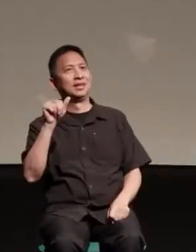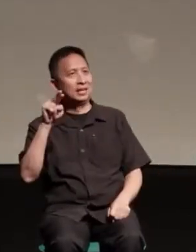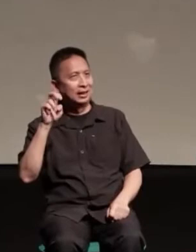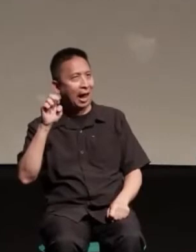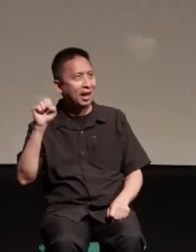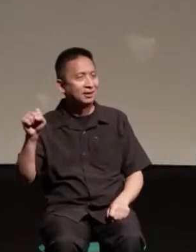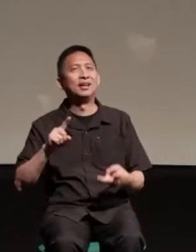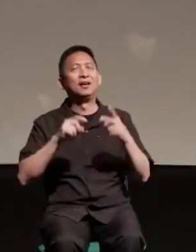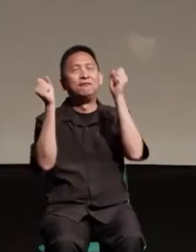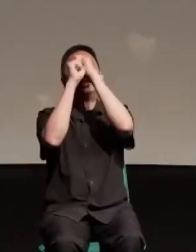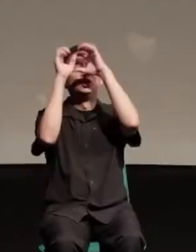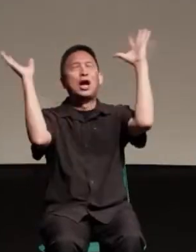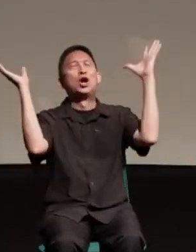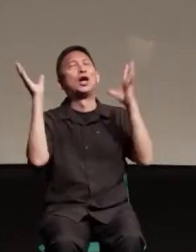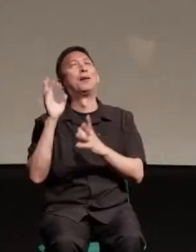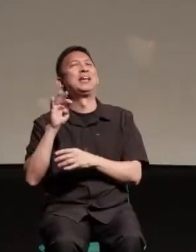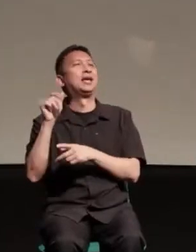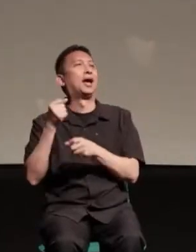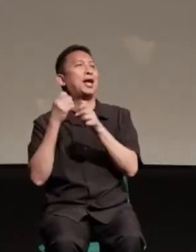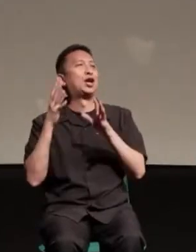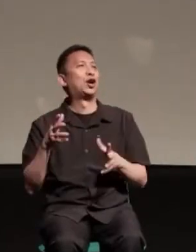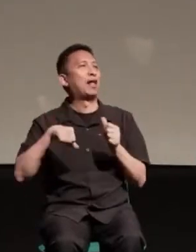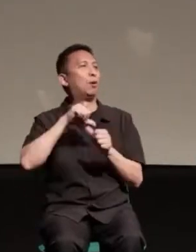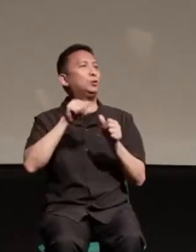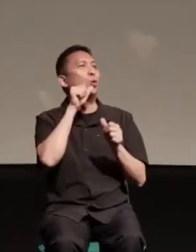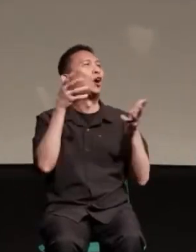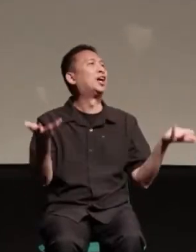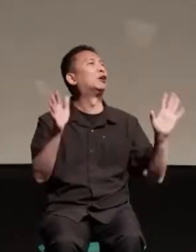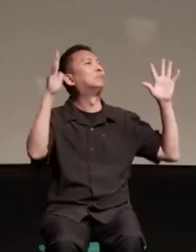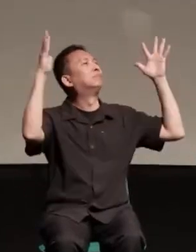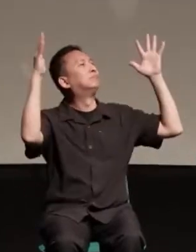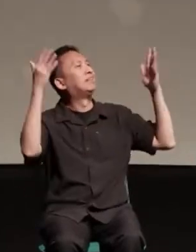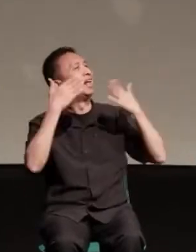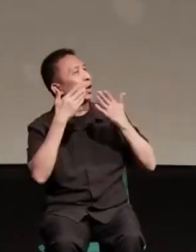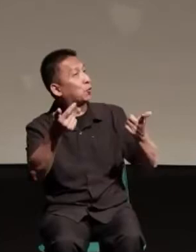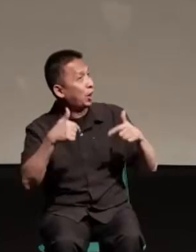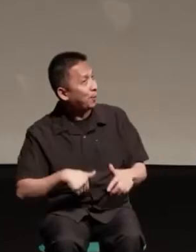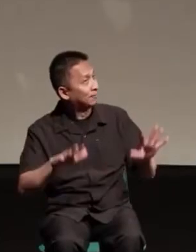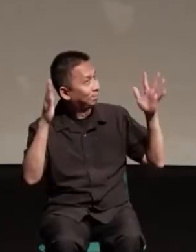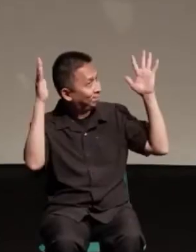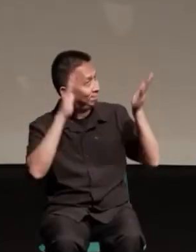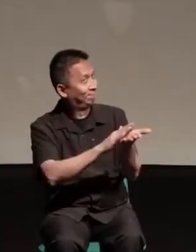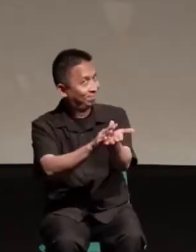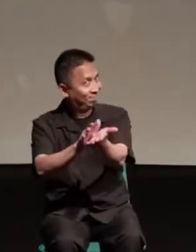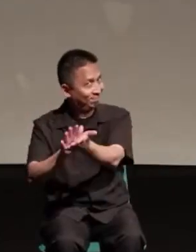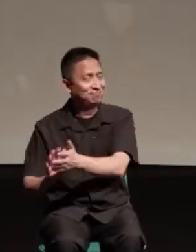Maker Media Fellows who are at the conference right now. We're glad you're here.